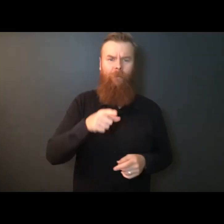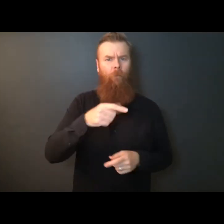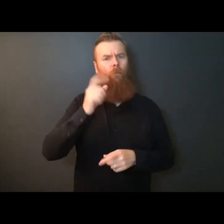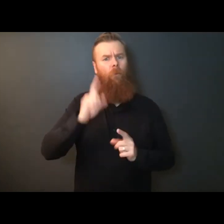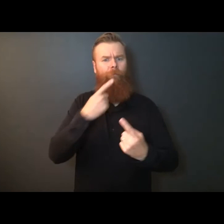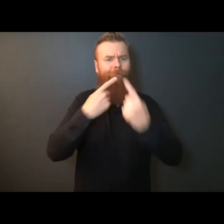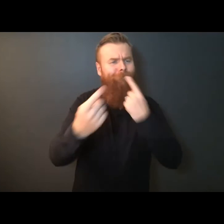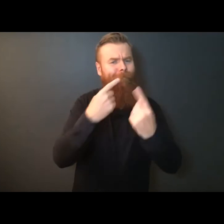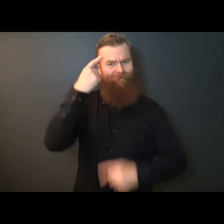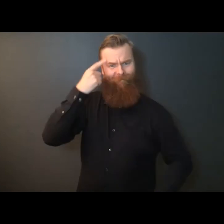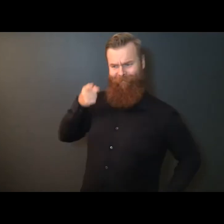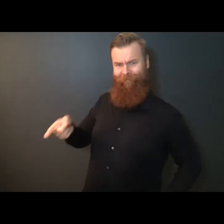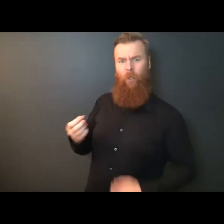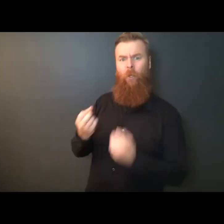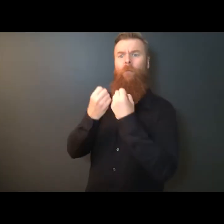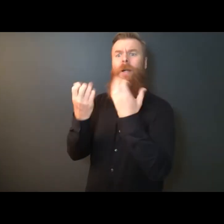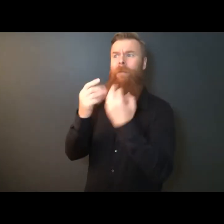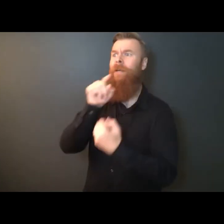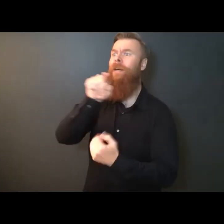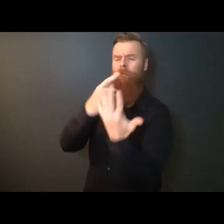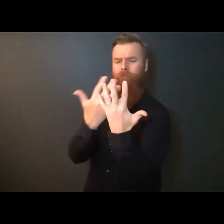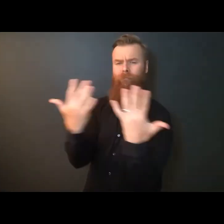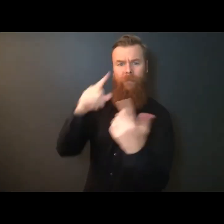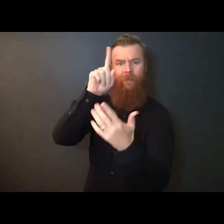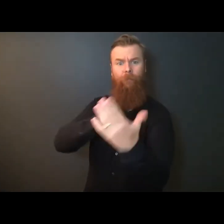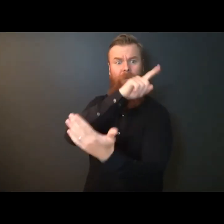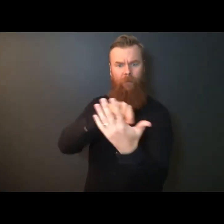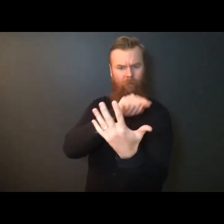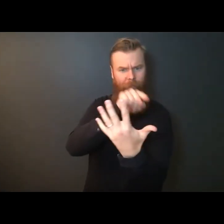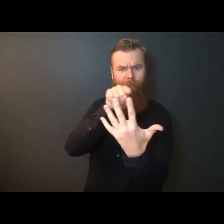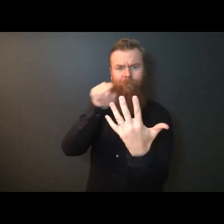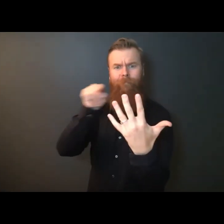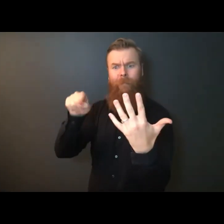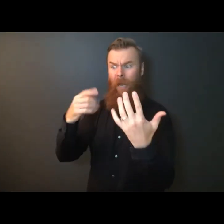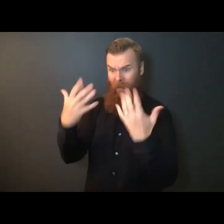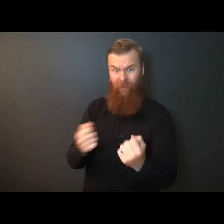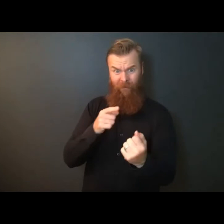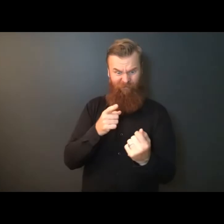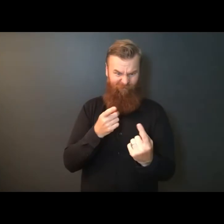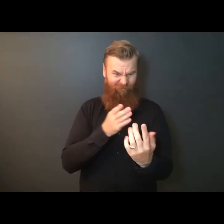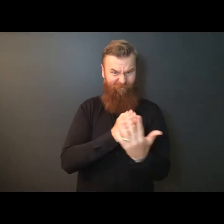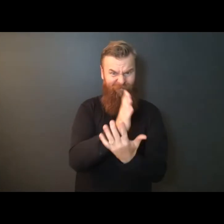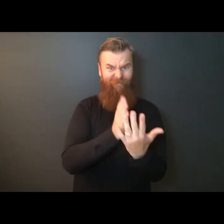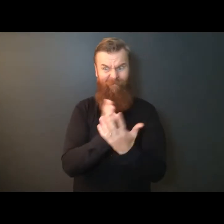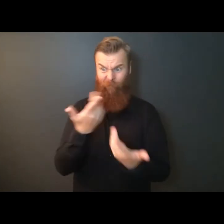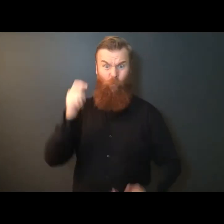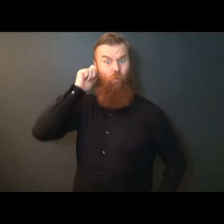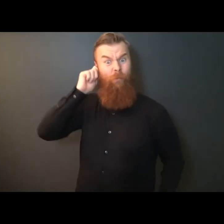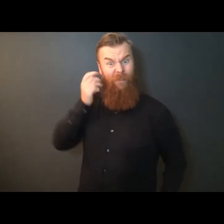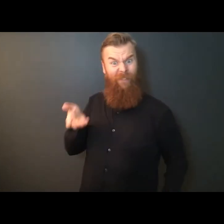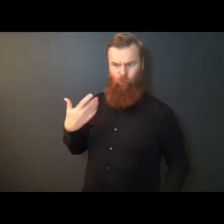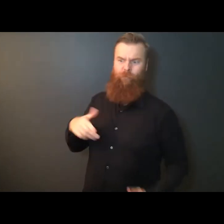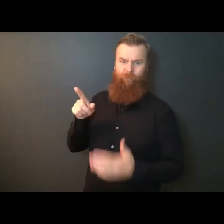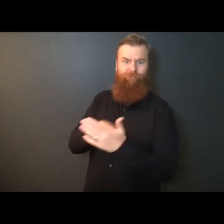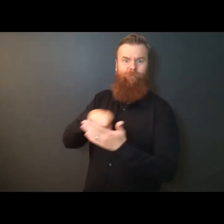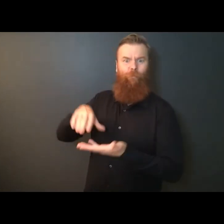discrimination that people experience, right, because of their gender. But I like the thing about family parts also,